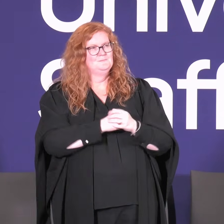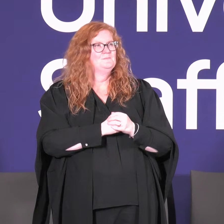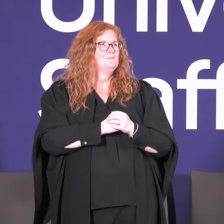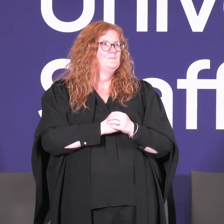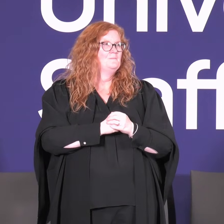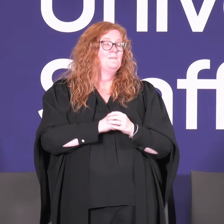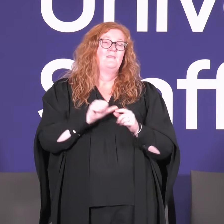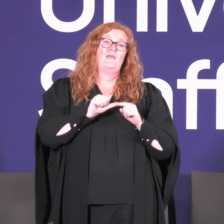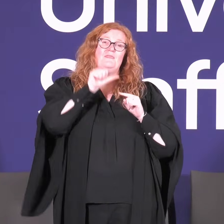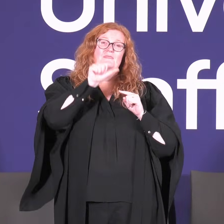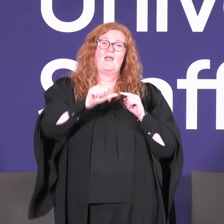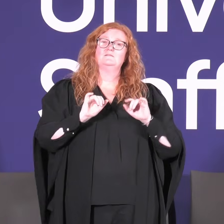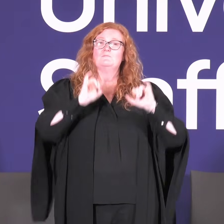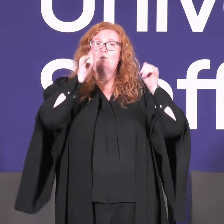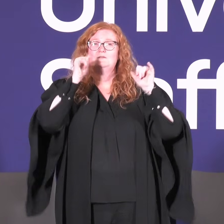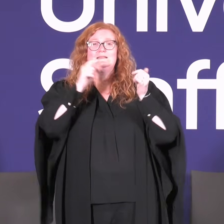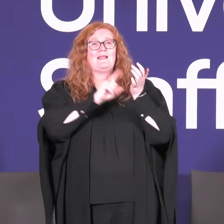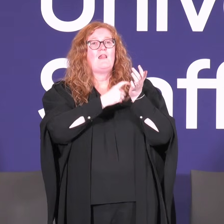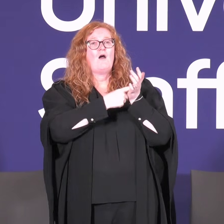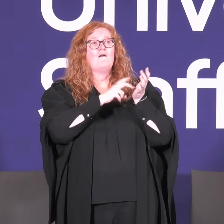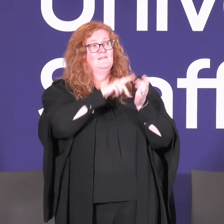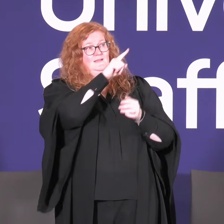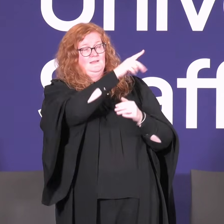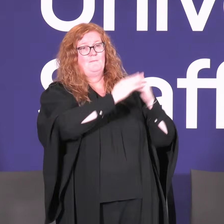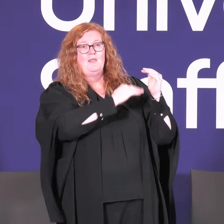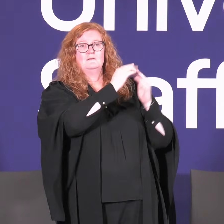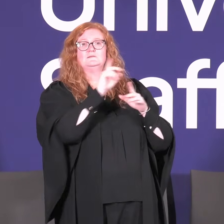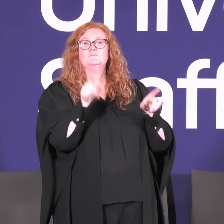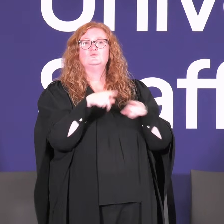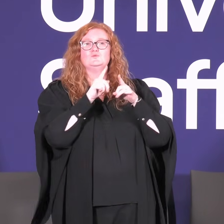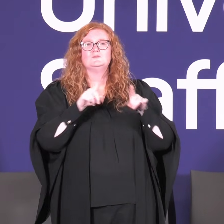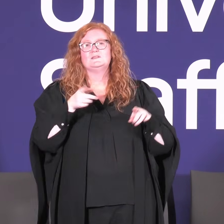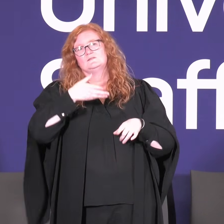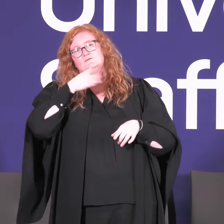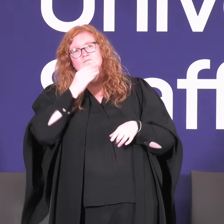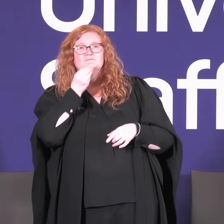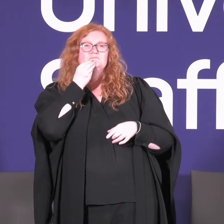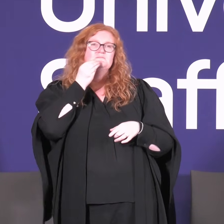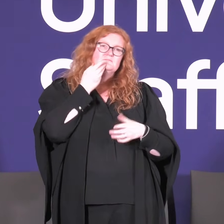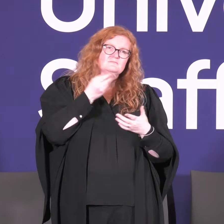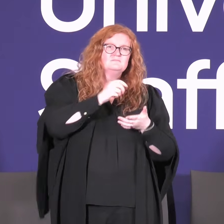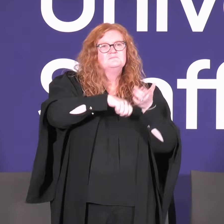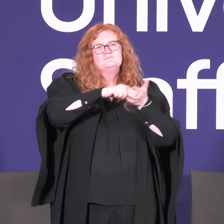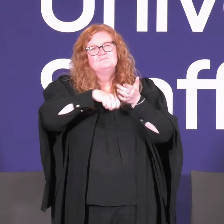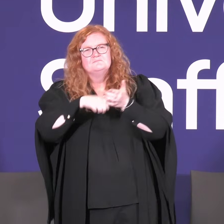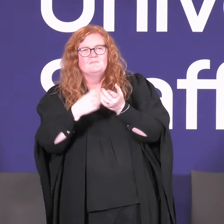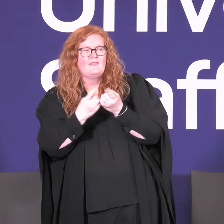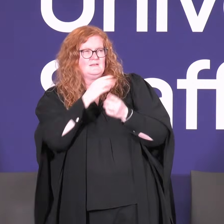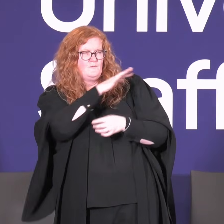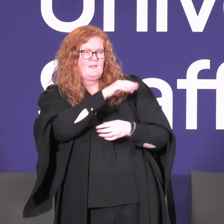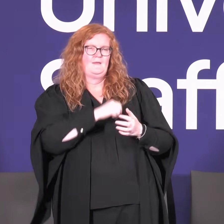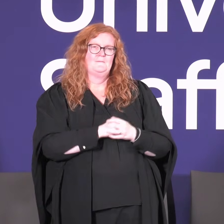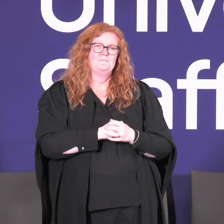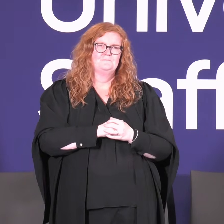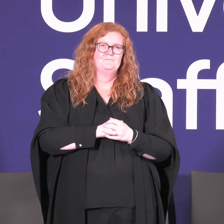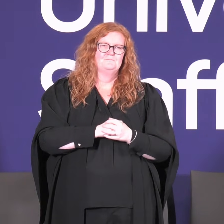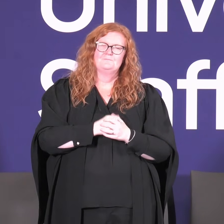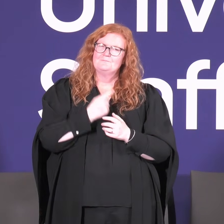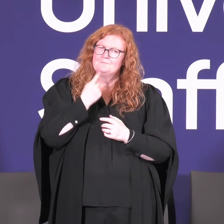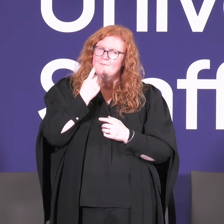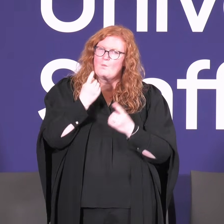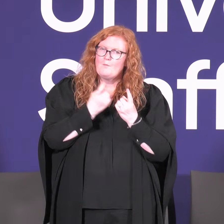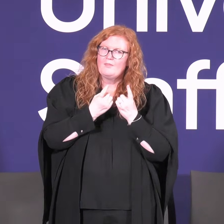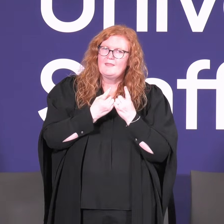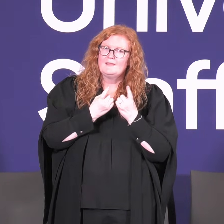it's party time over in the LRV, where music, refreshments, photography, and merchandise await you. Just one more thing,